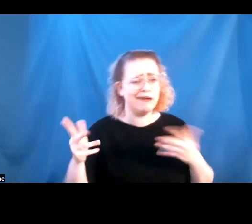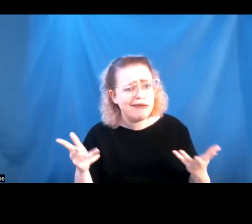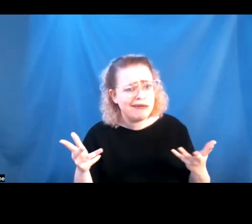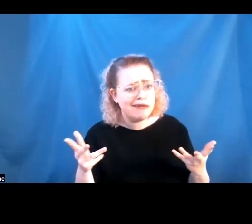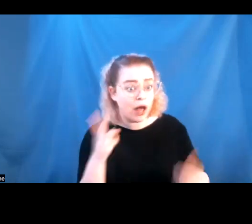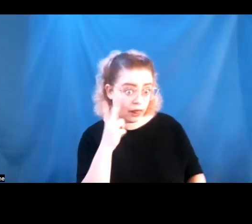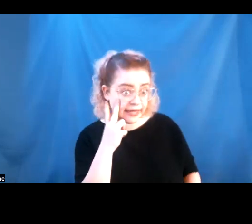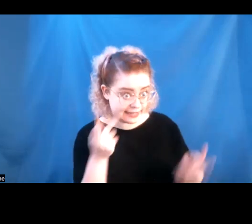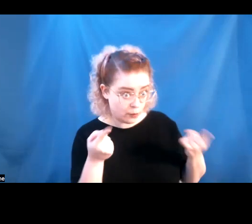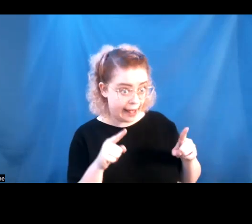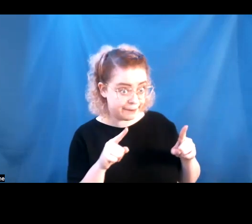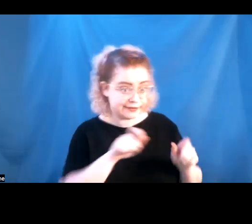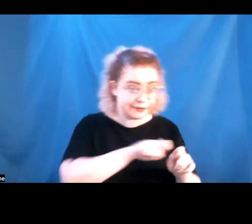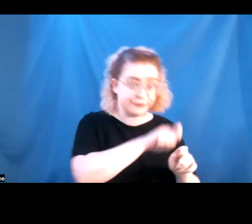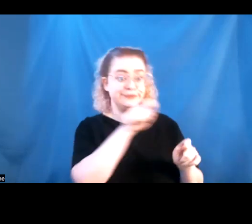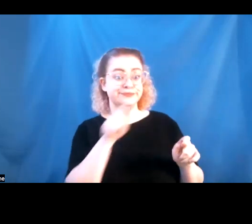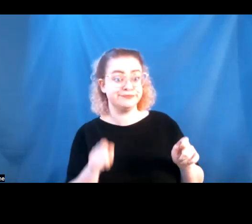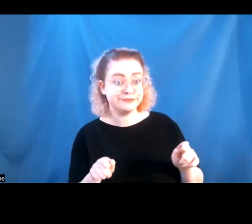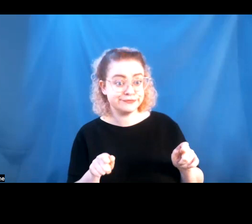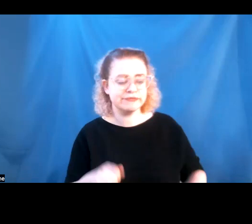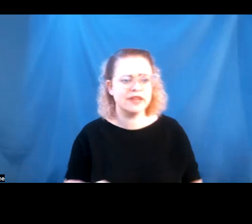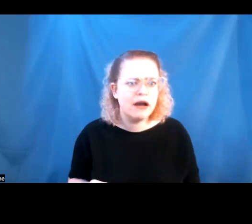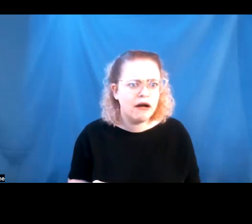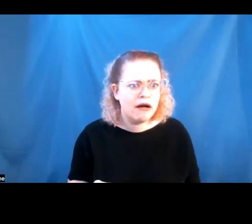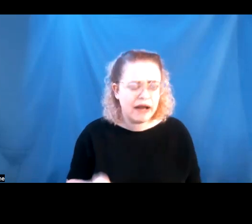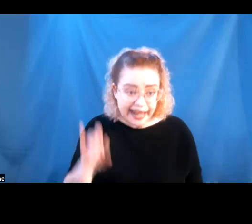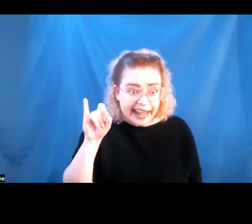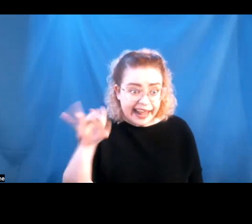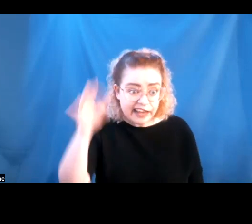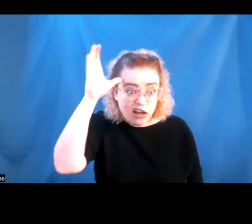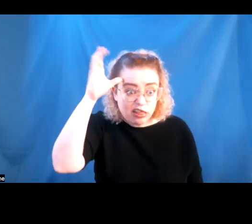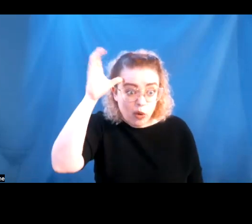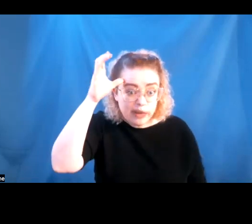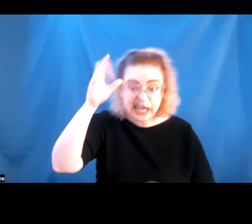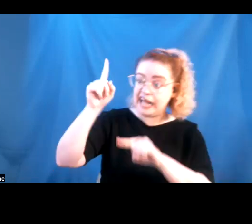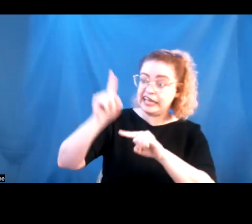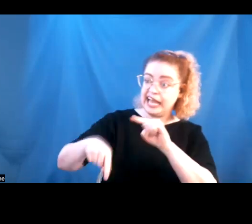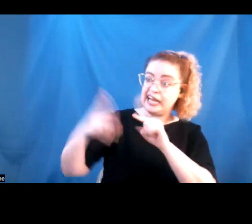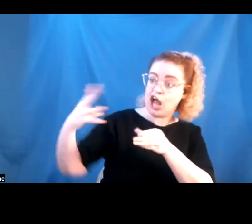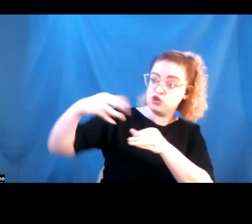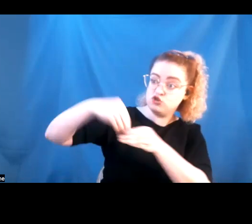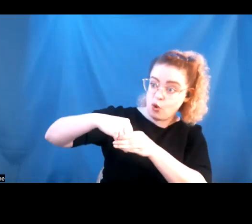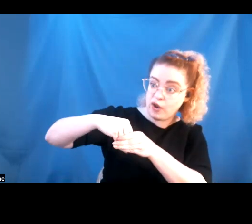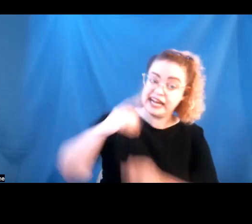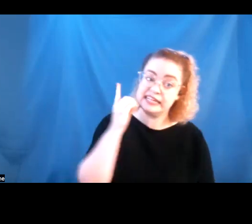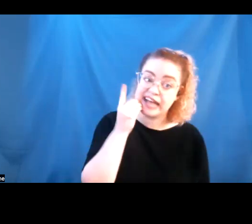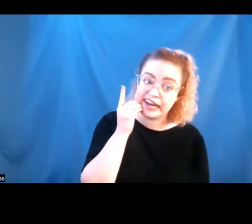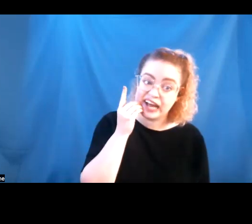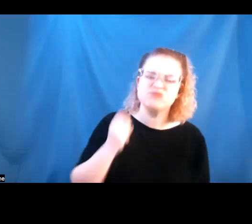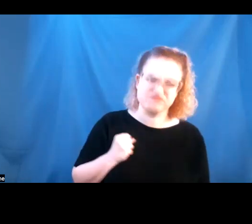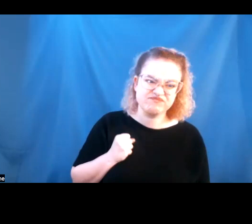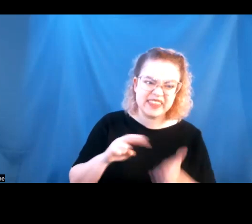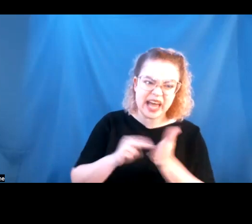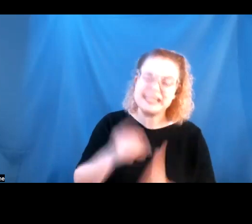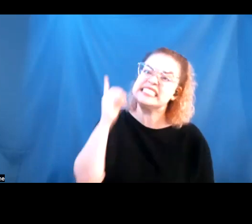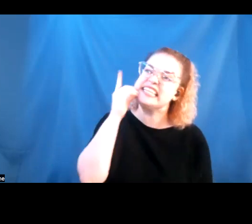happens. Well, if Chloe can't join Dinah, then Dinah will join Chloe.